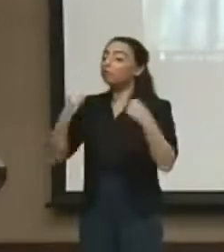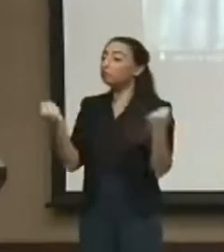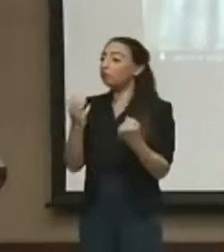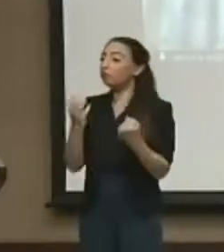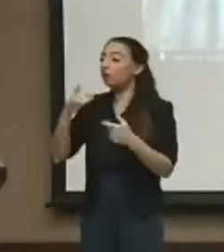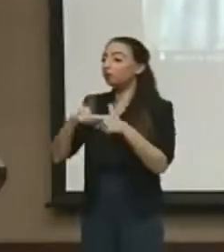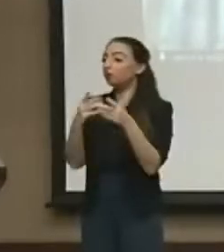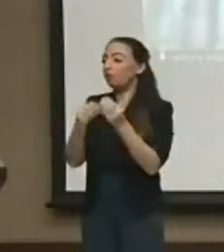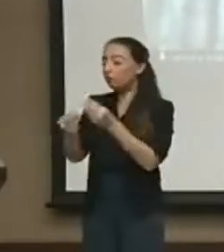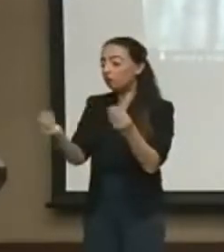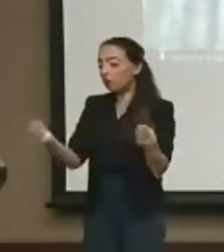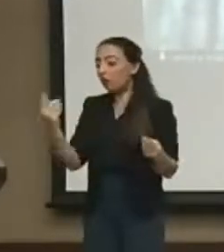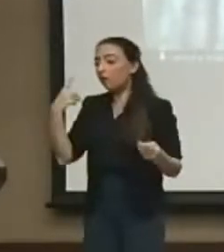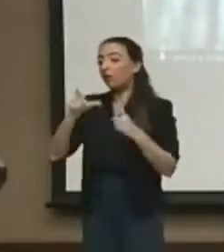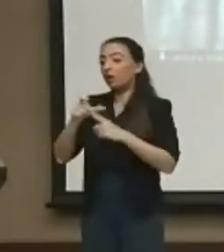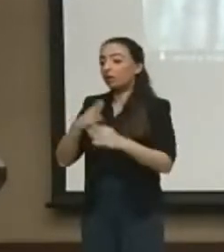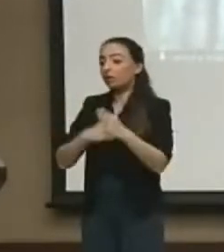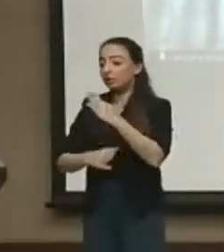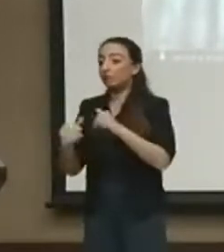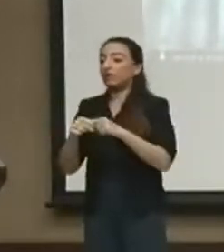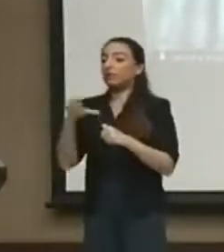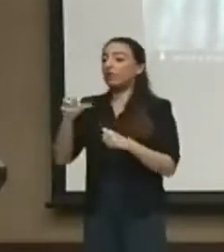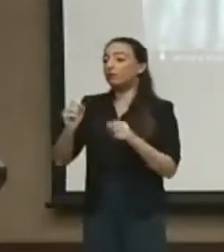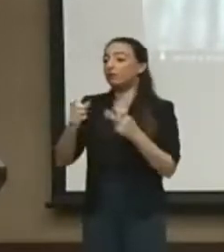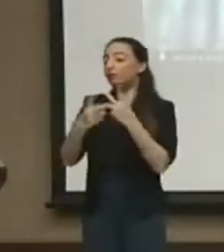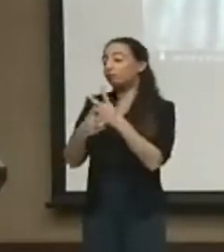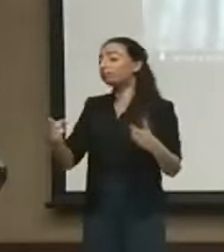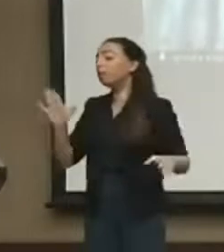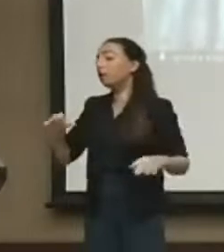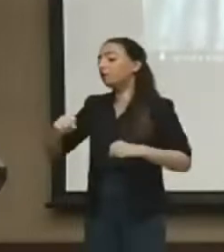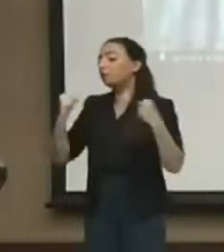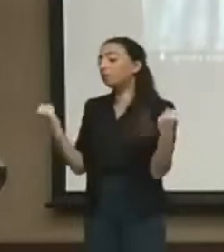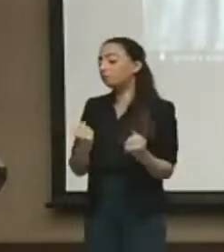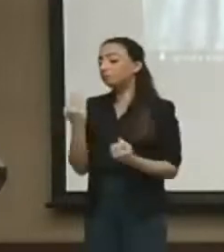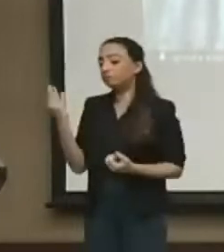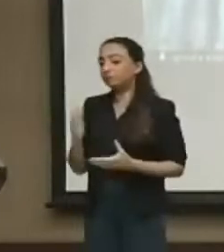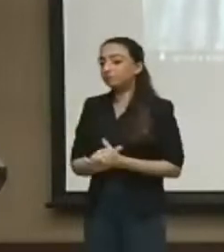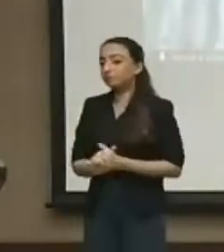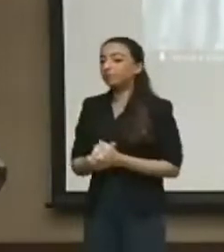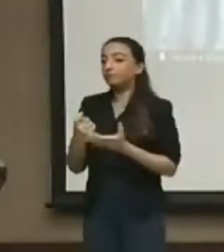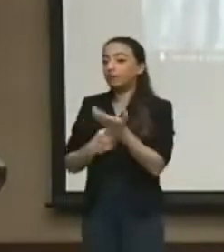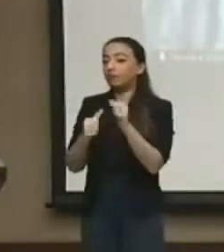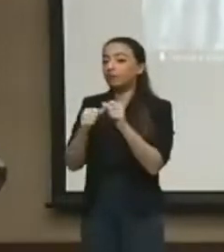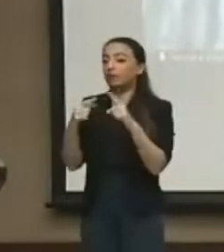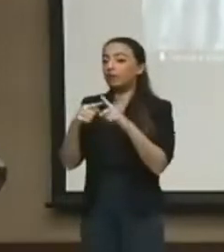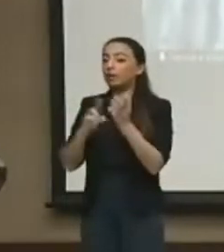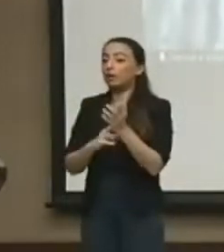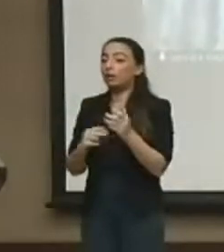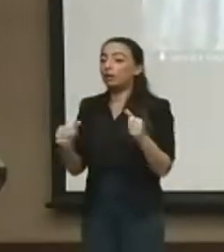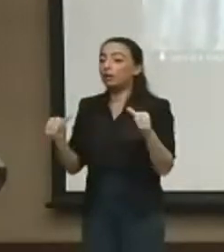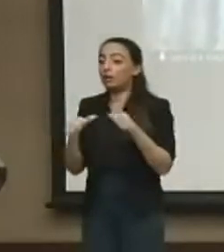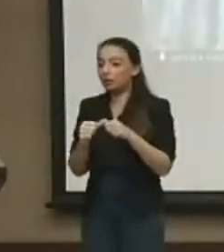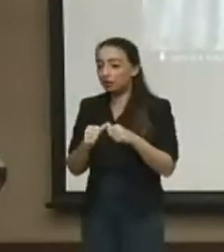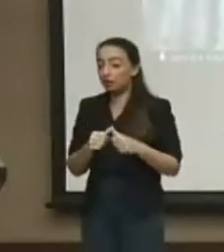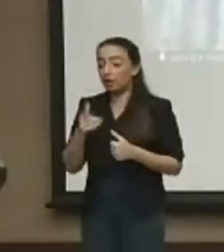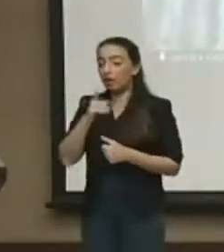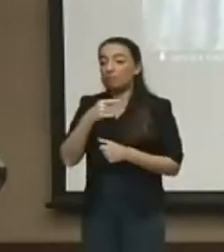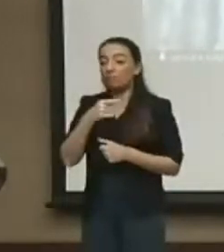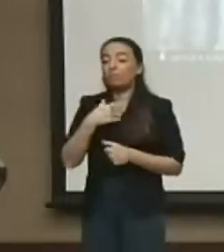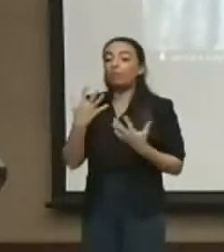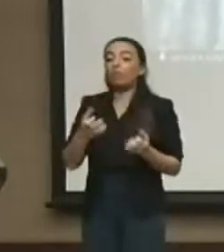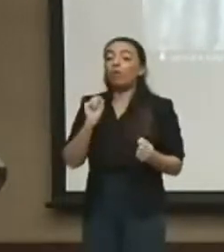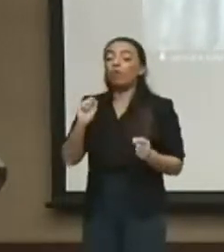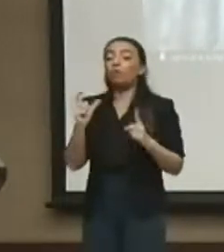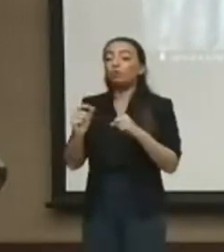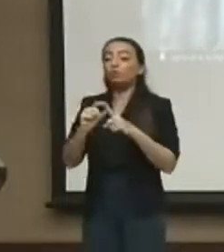and disability access and so on. So, Radhana, could you tell us a little bit about what you've done,